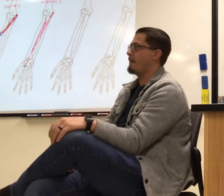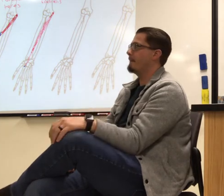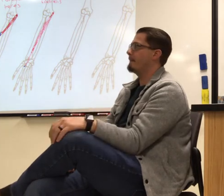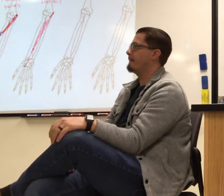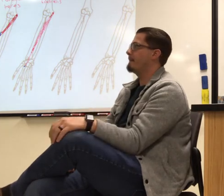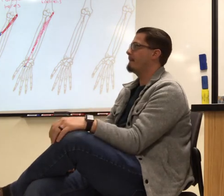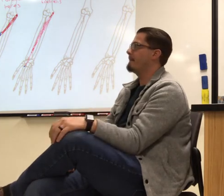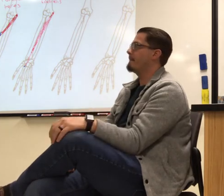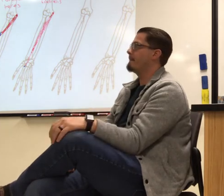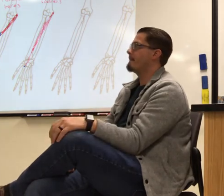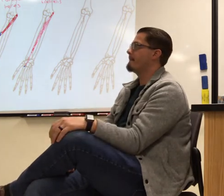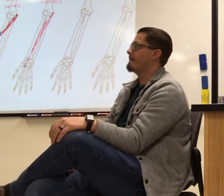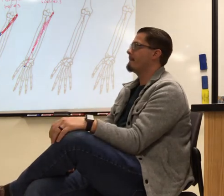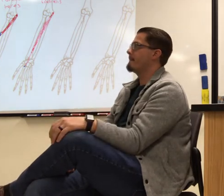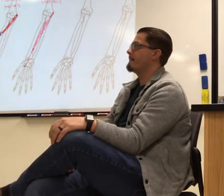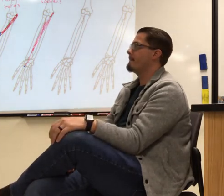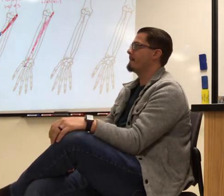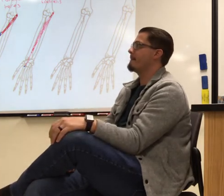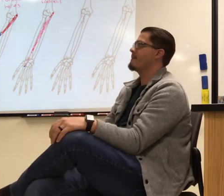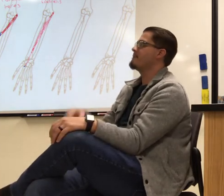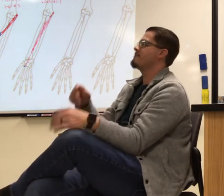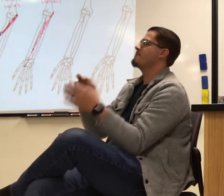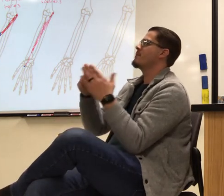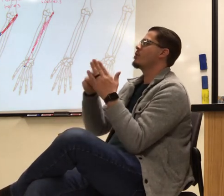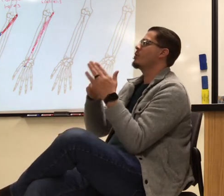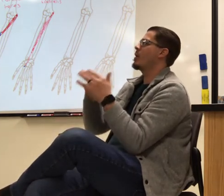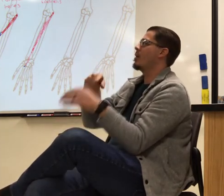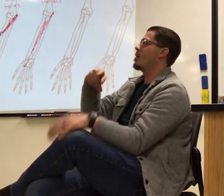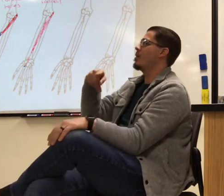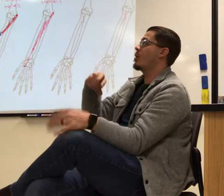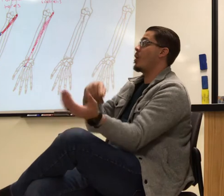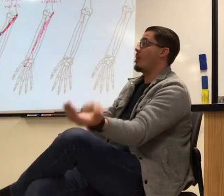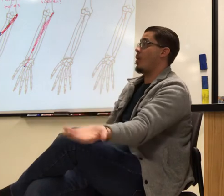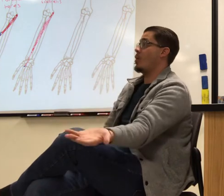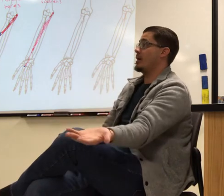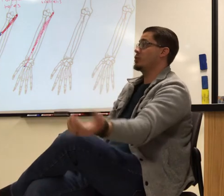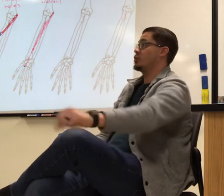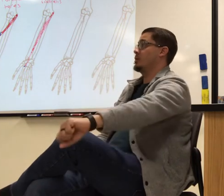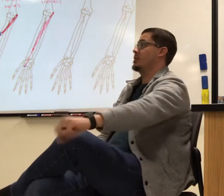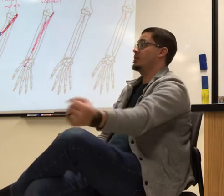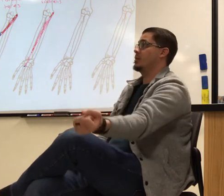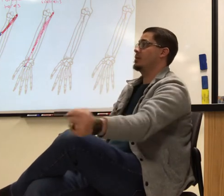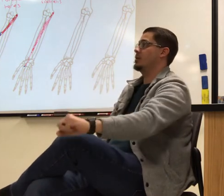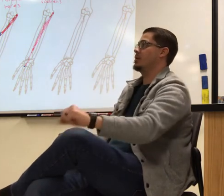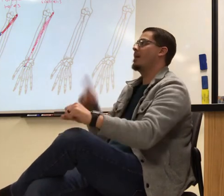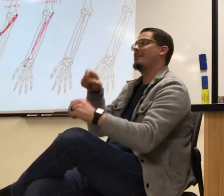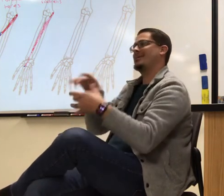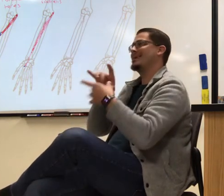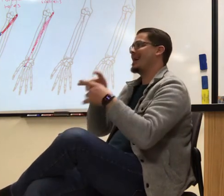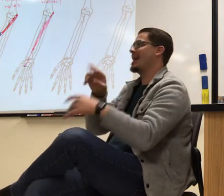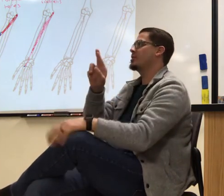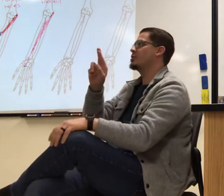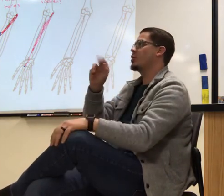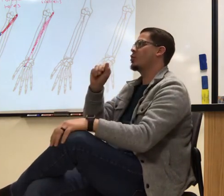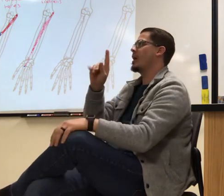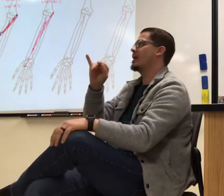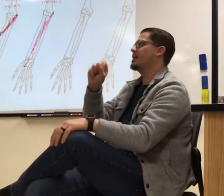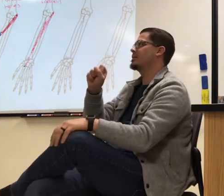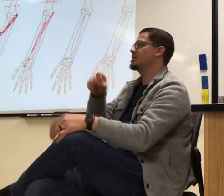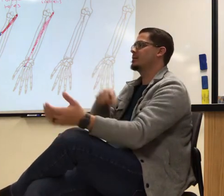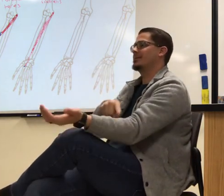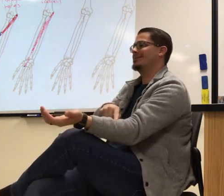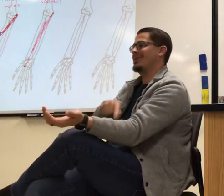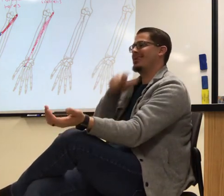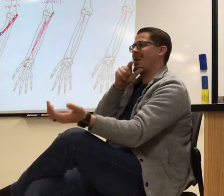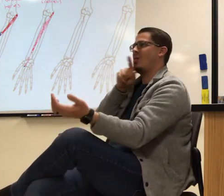So what's the rule about pronation, supination? Where does it have to attach to which bone? The radius. This one doesn't quite do it. It goes past